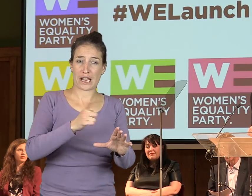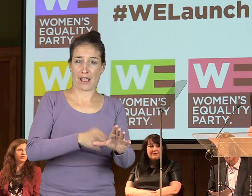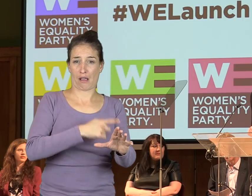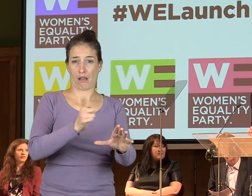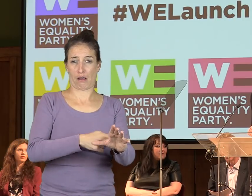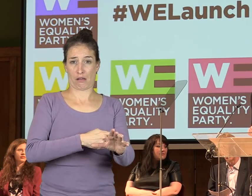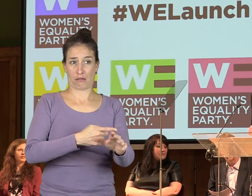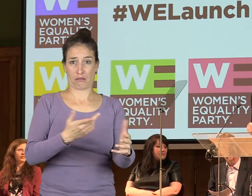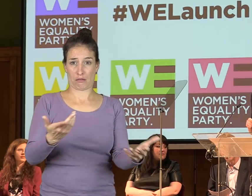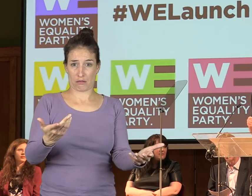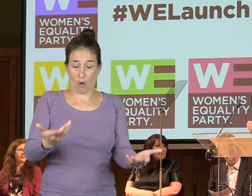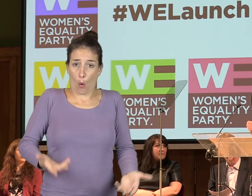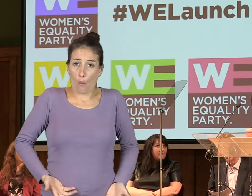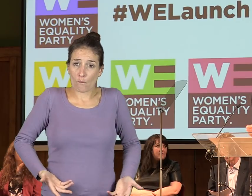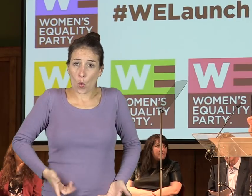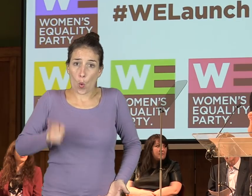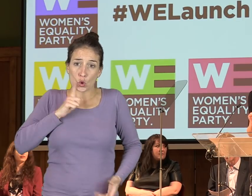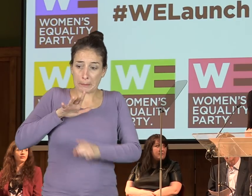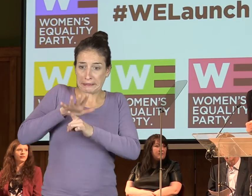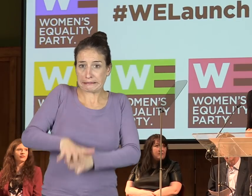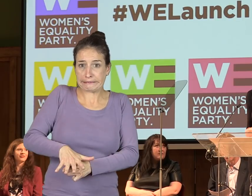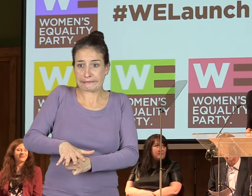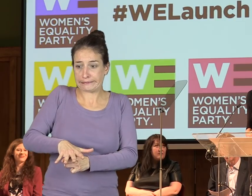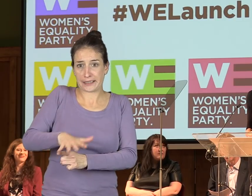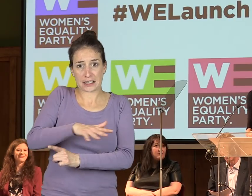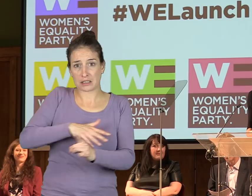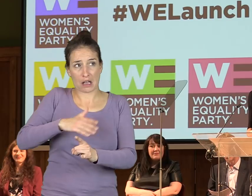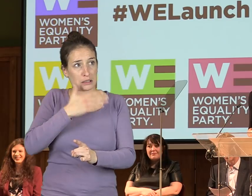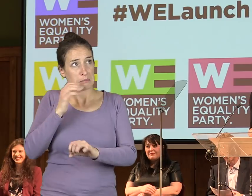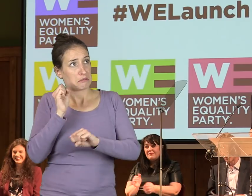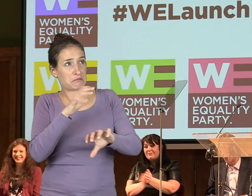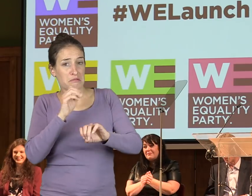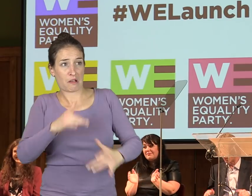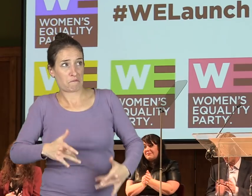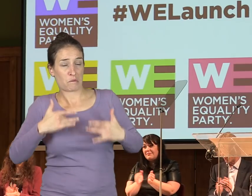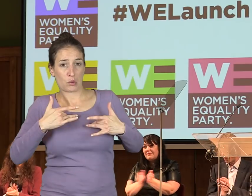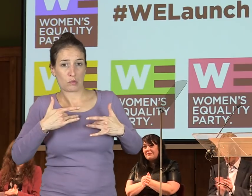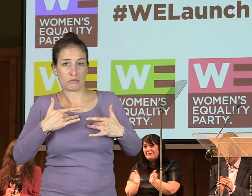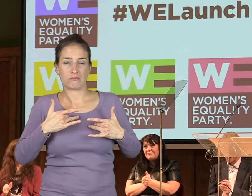our society. We are here to change that.